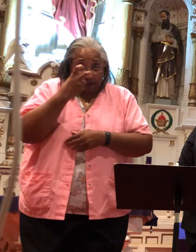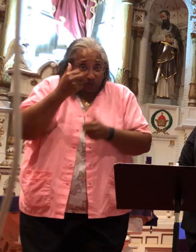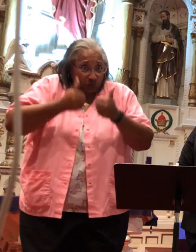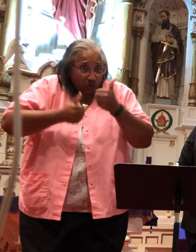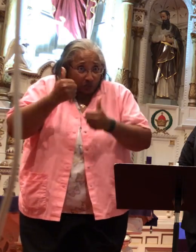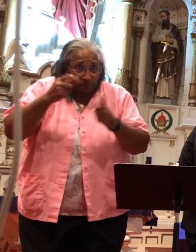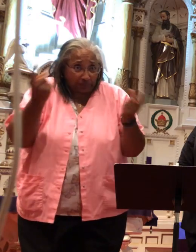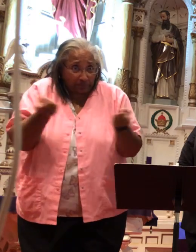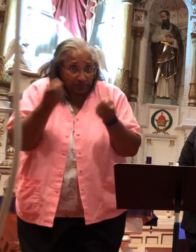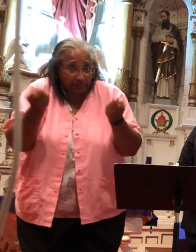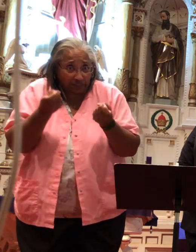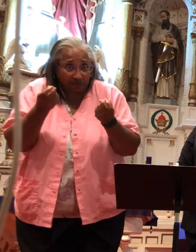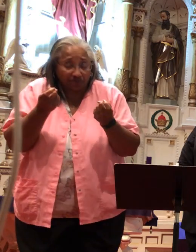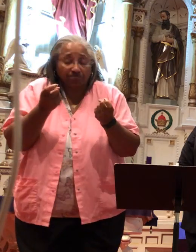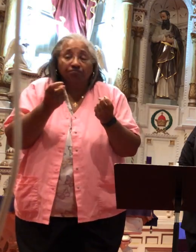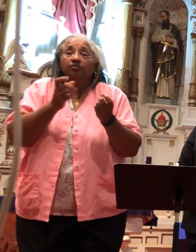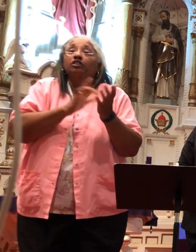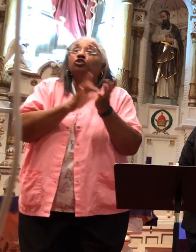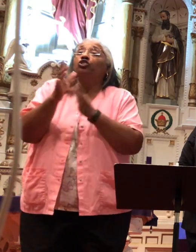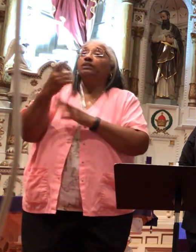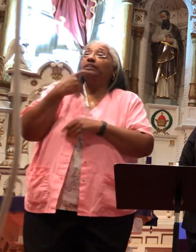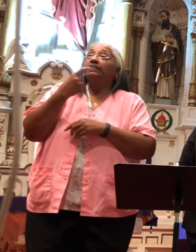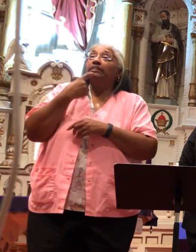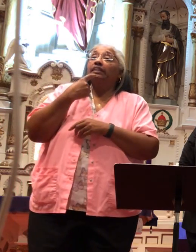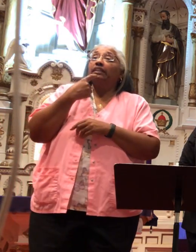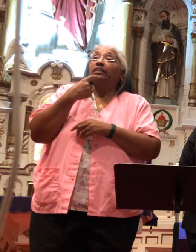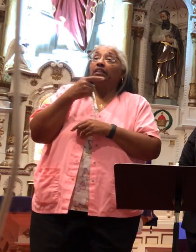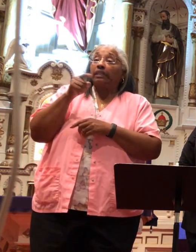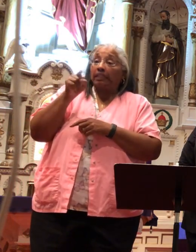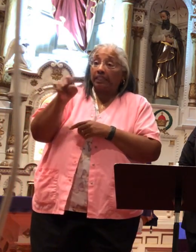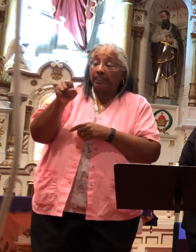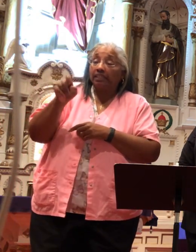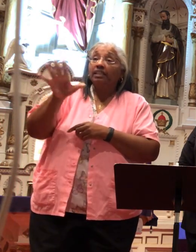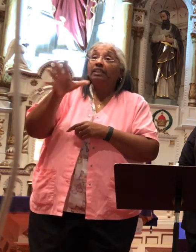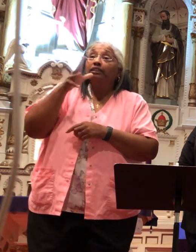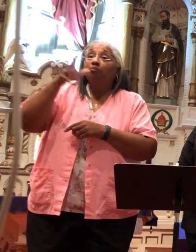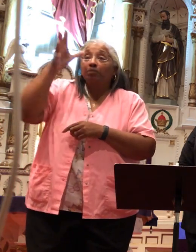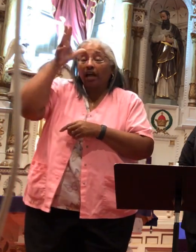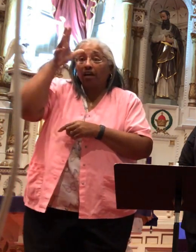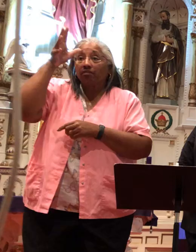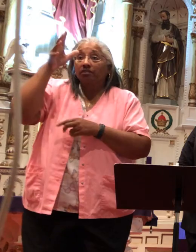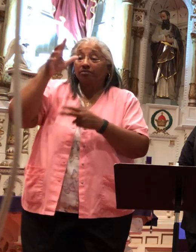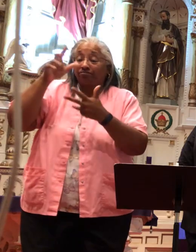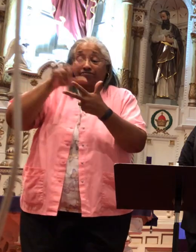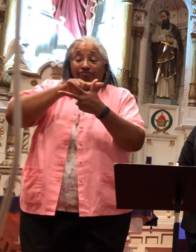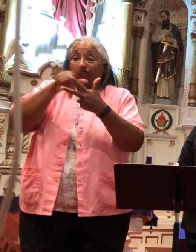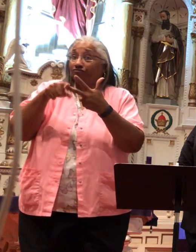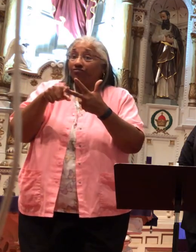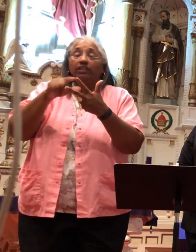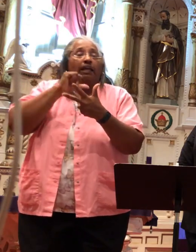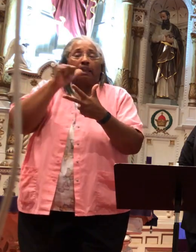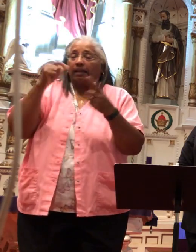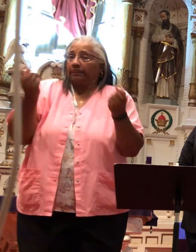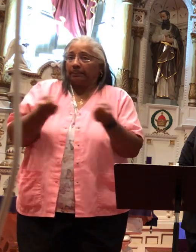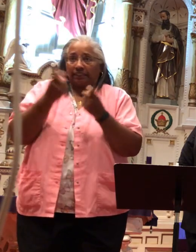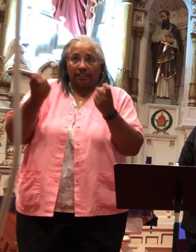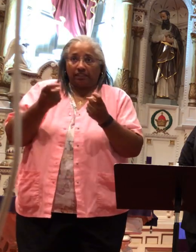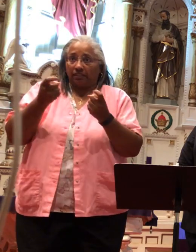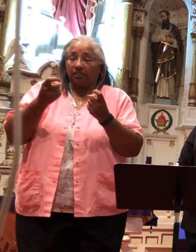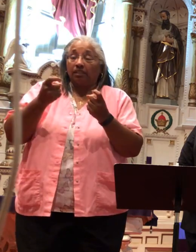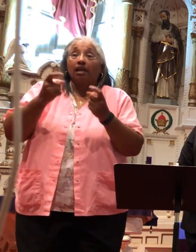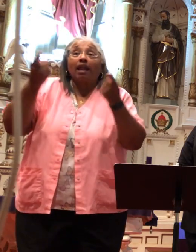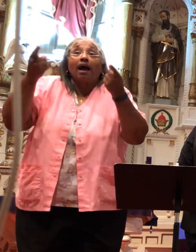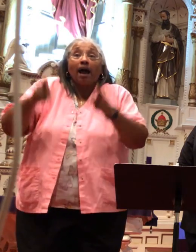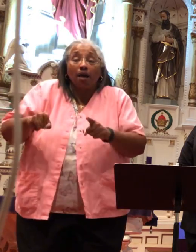answered, "Neither he nor his parents sinned. It is so that the works of God might be made